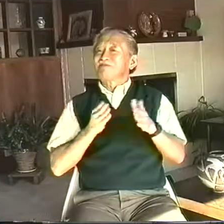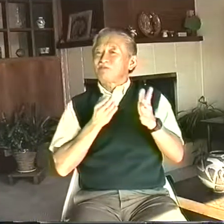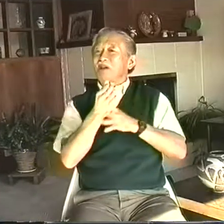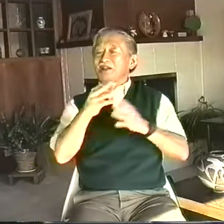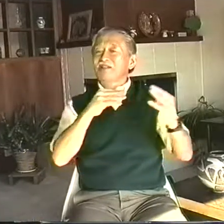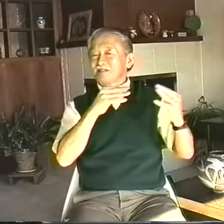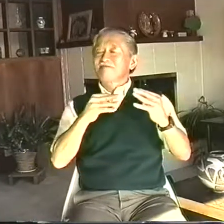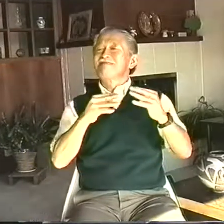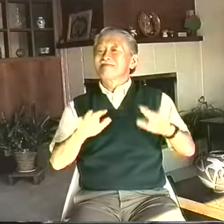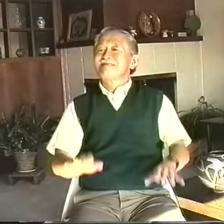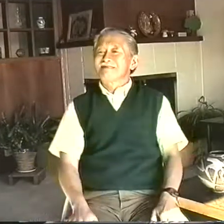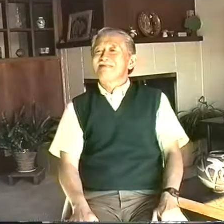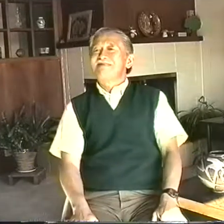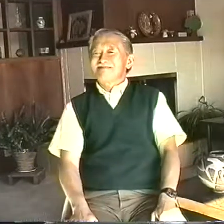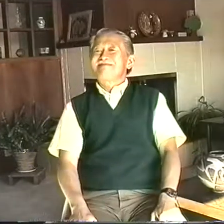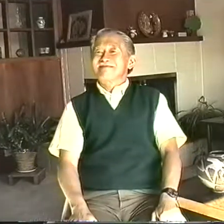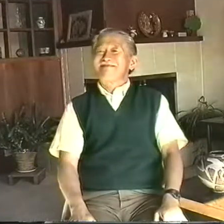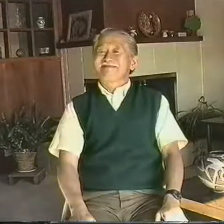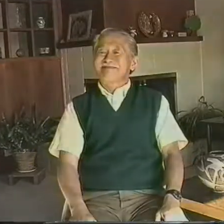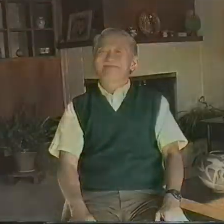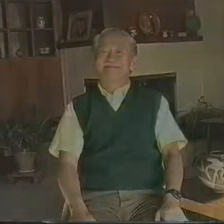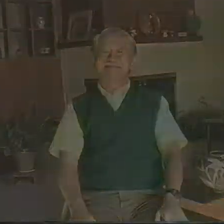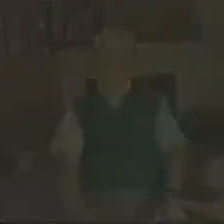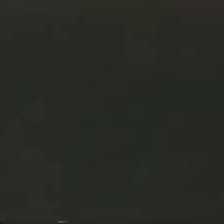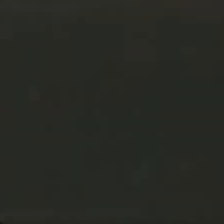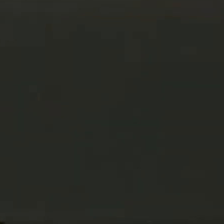granted permission, and so I was able to stay with Miss Rice during the war.